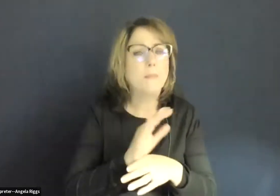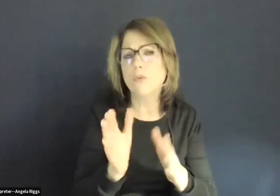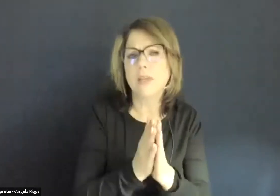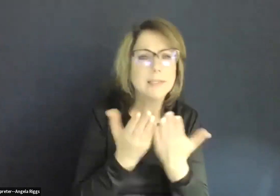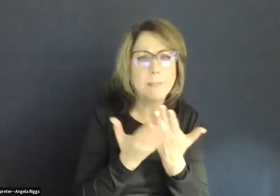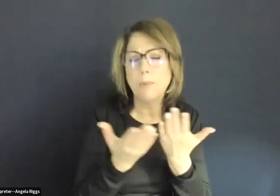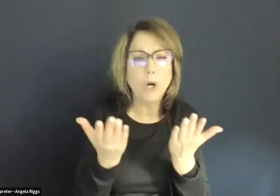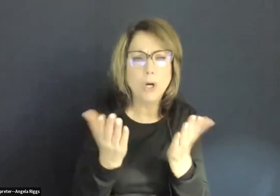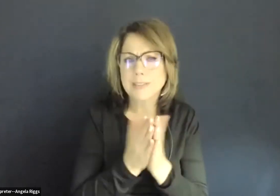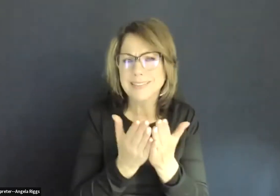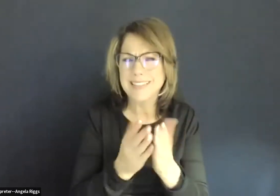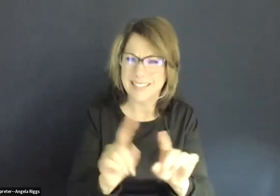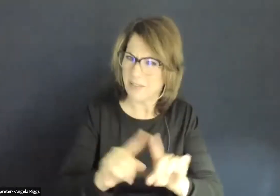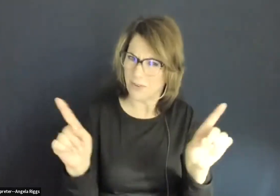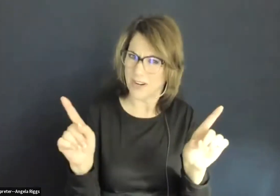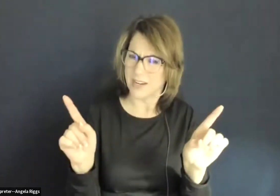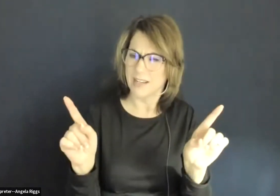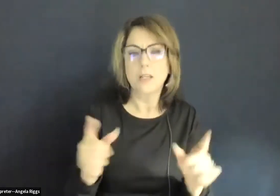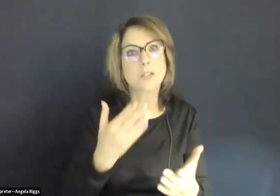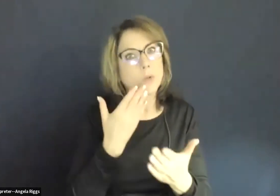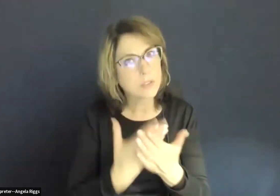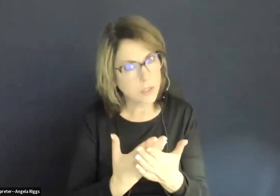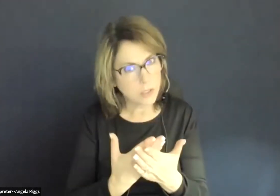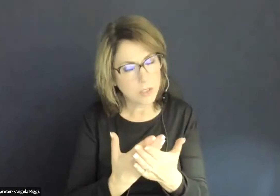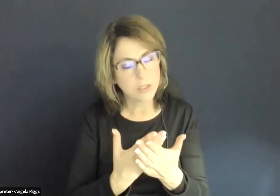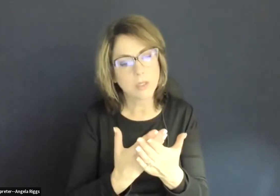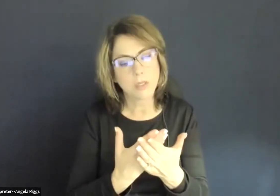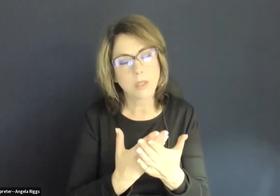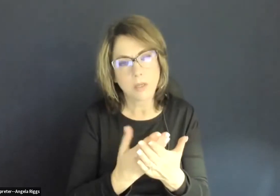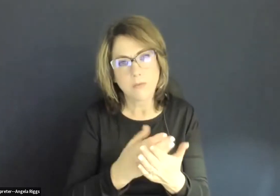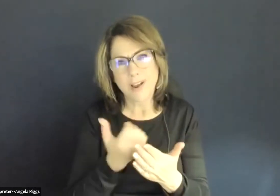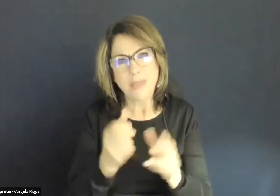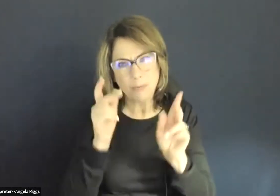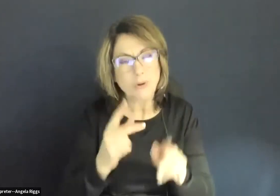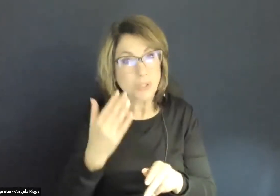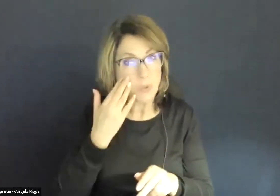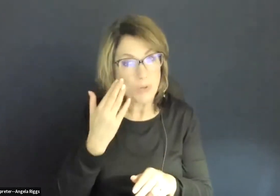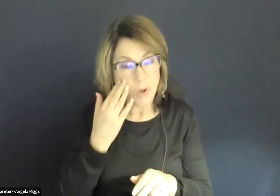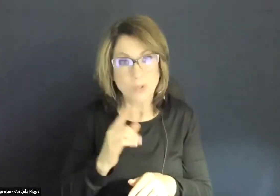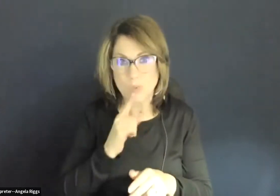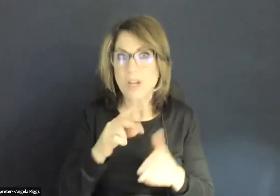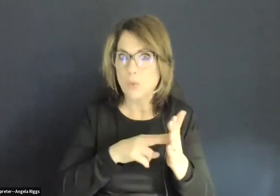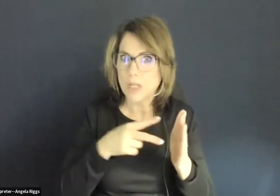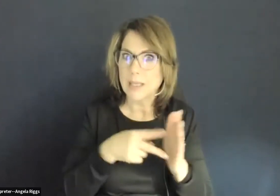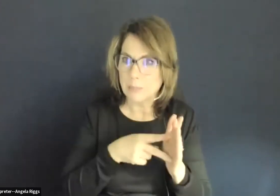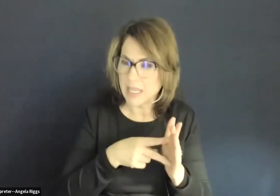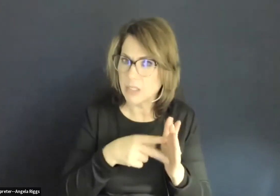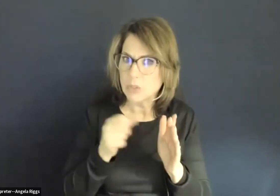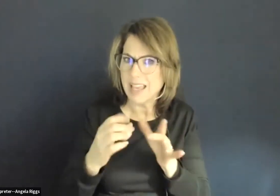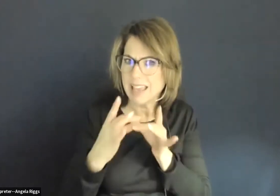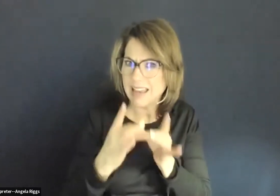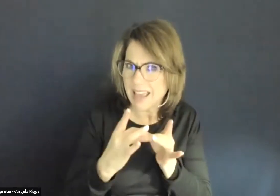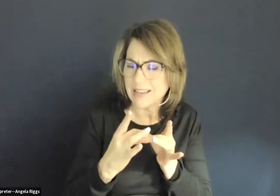like that. So it's good to have somebody who knows what it truly is. So you guys, you can connect on